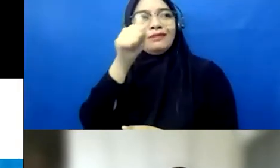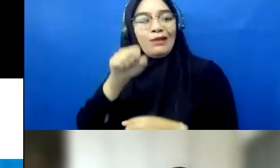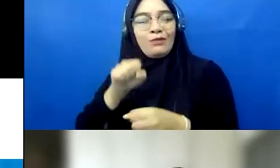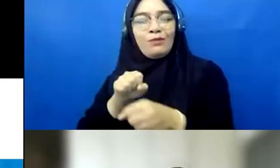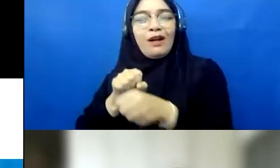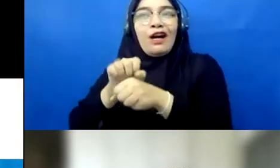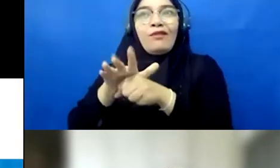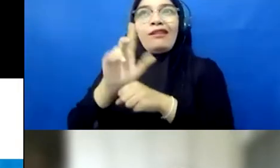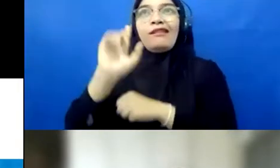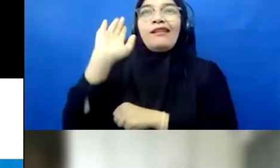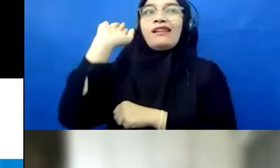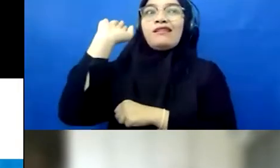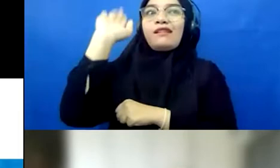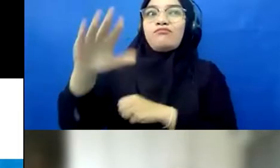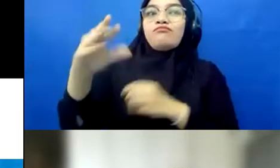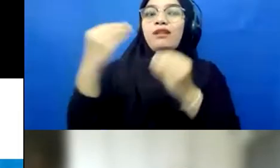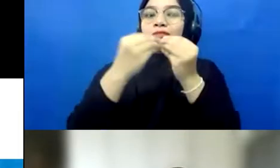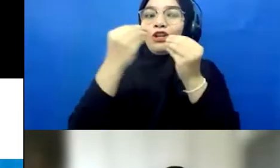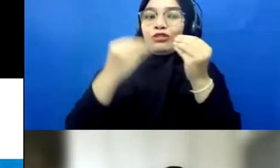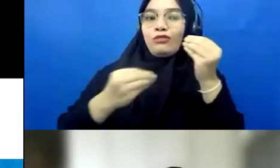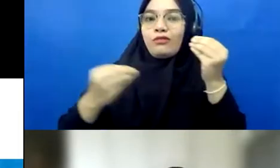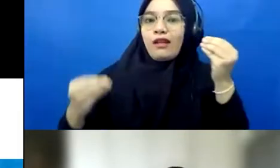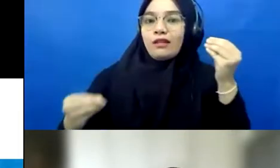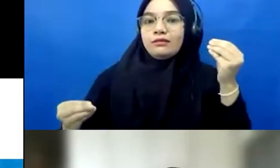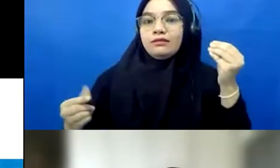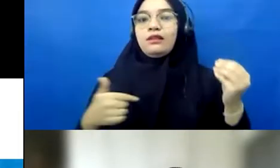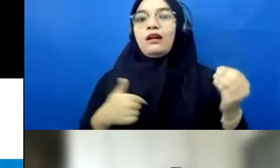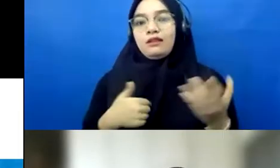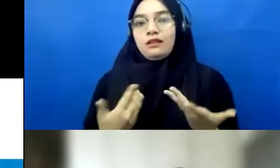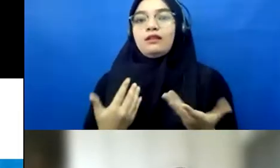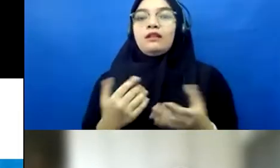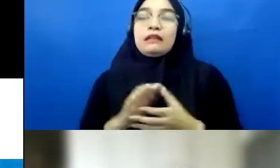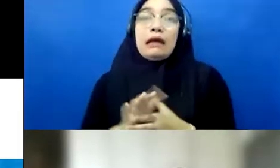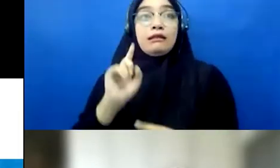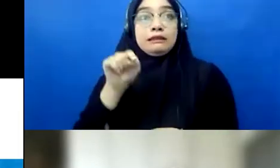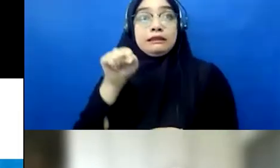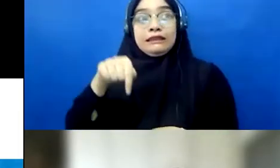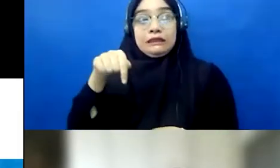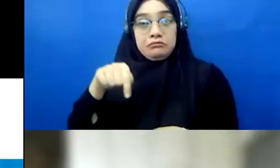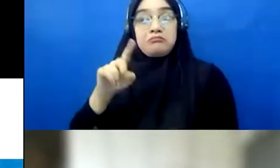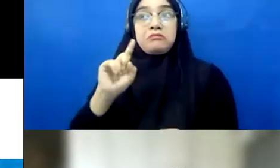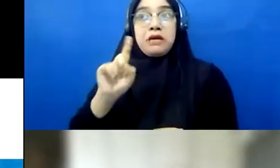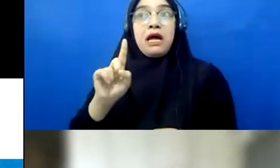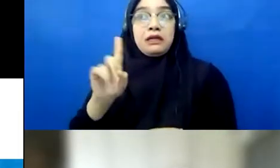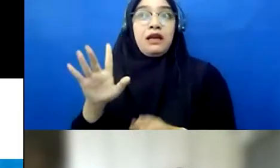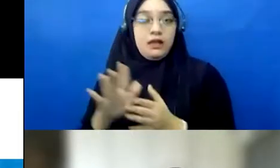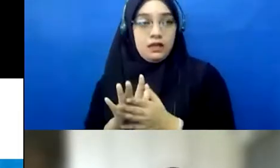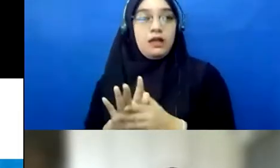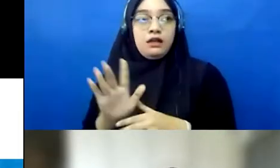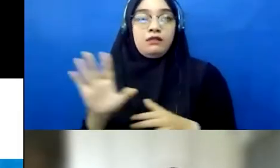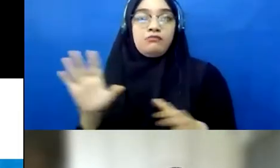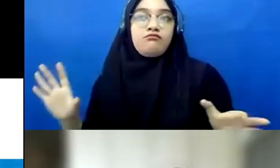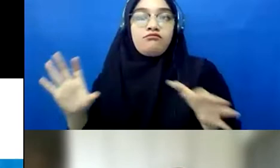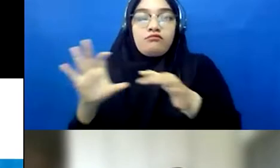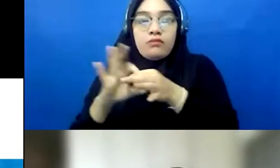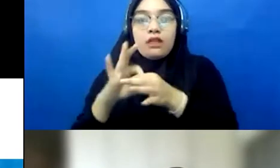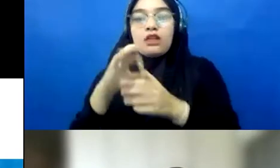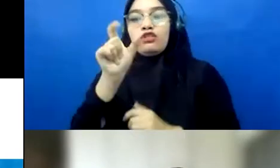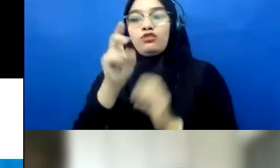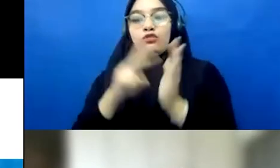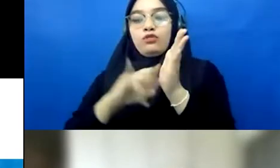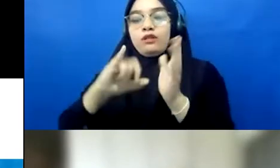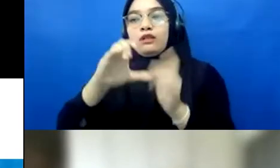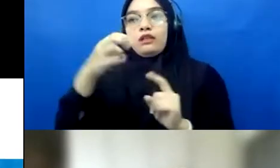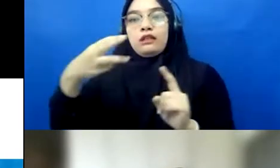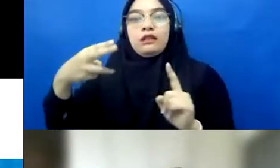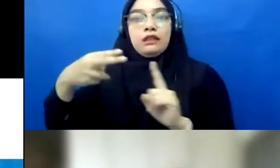years, Bandic has become a strategic implementing partner of UNICEF and won the MIT Award for Social